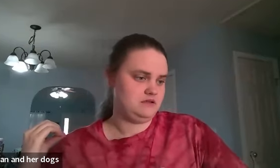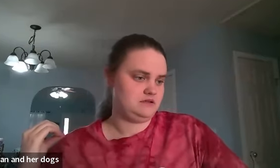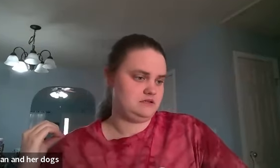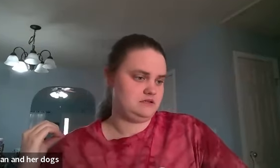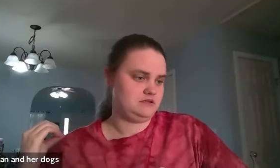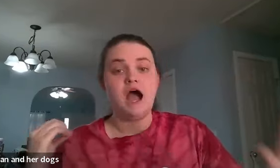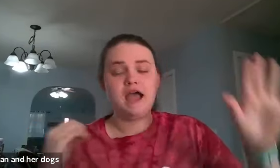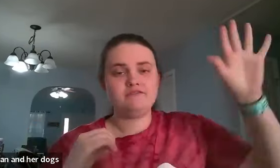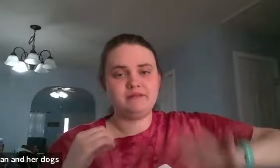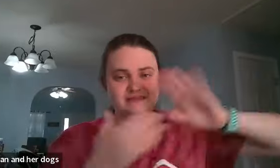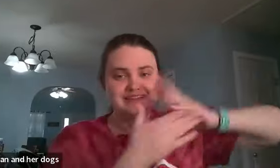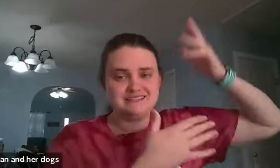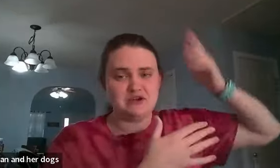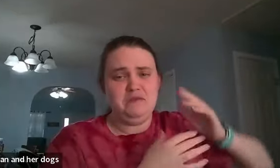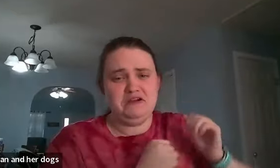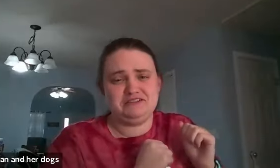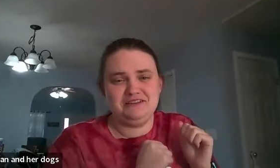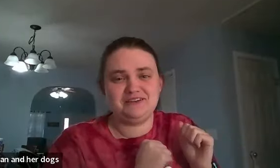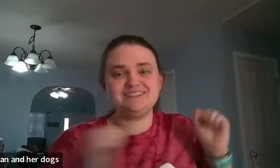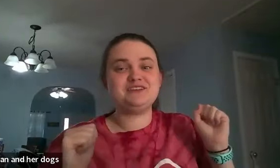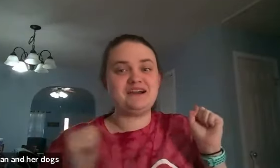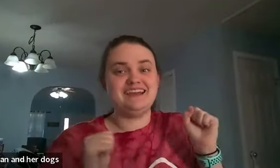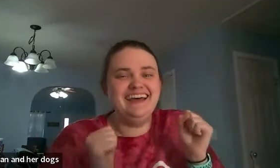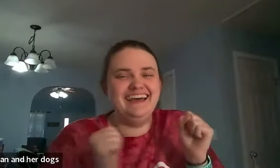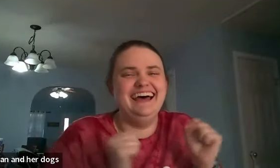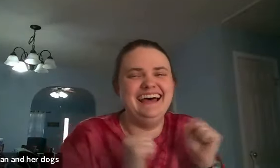Let's see. I have my list. Oh my gosh, little dog. Sorry.